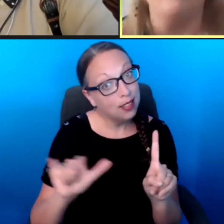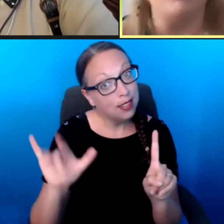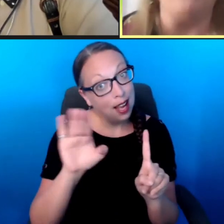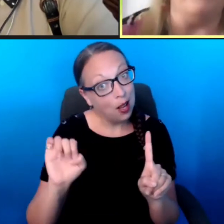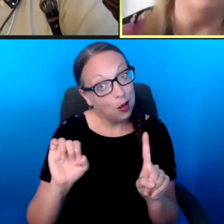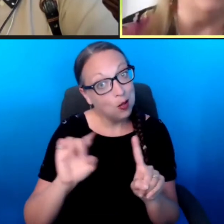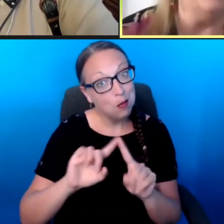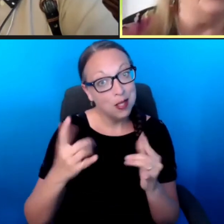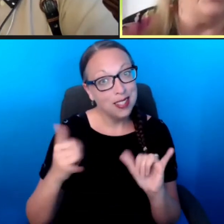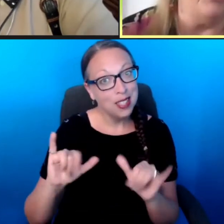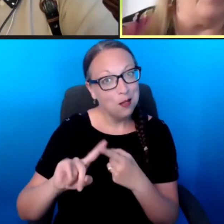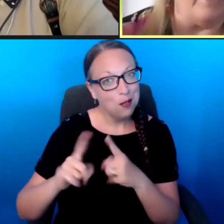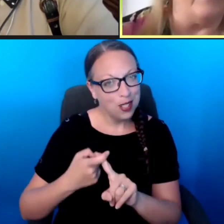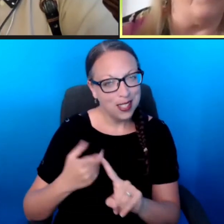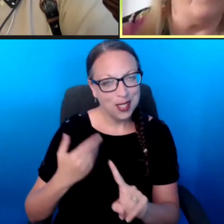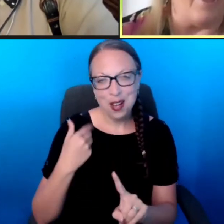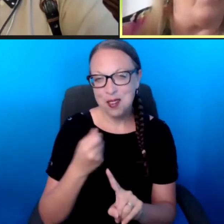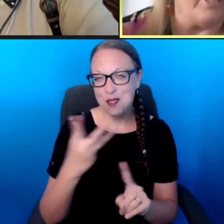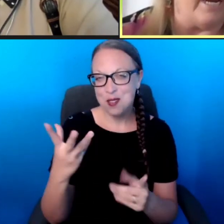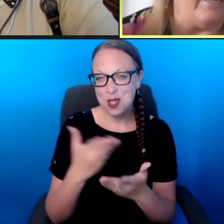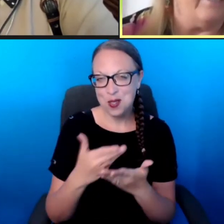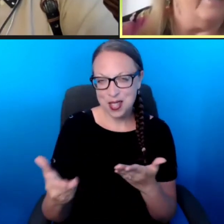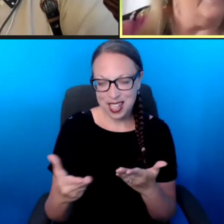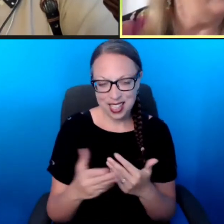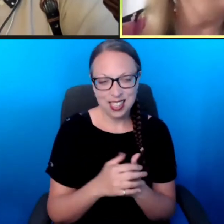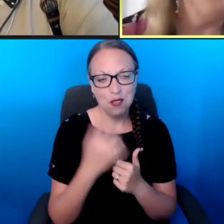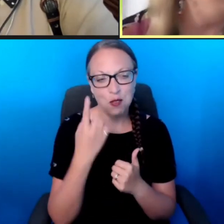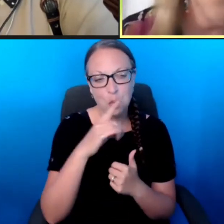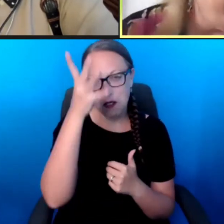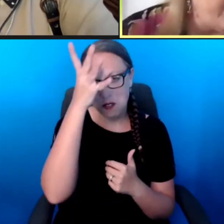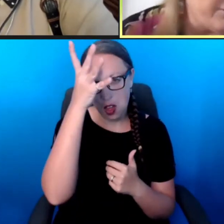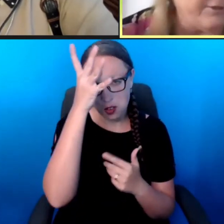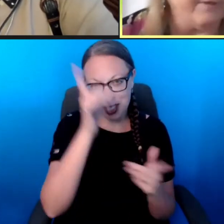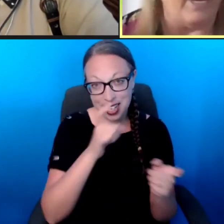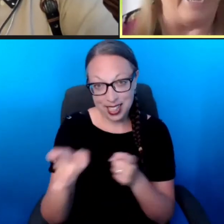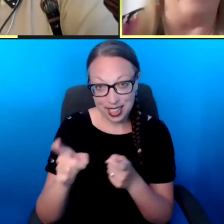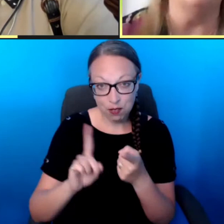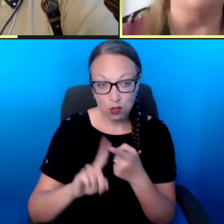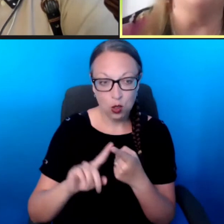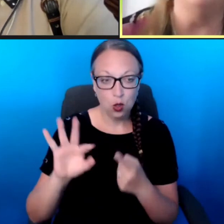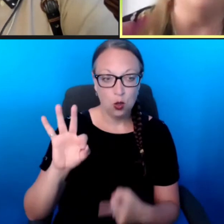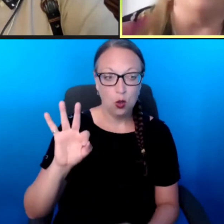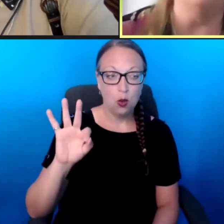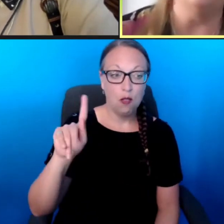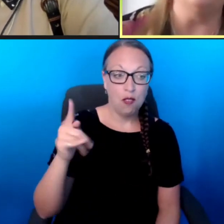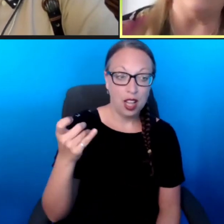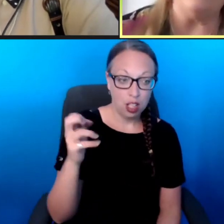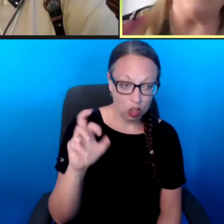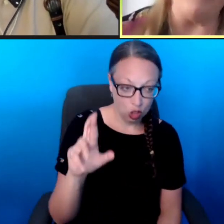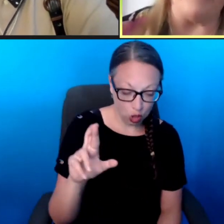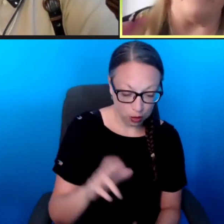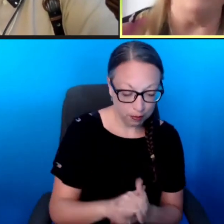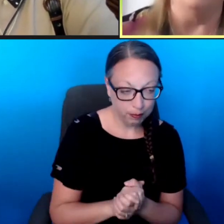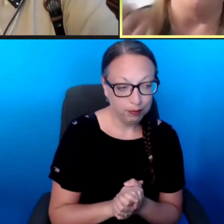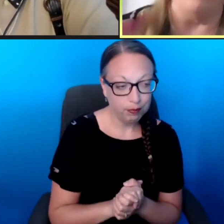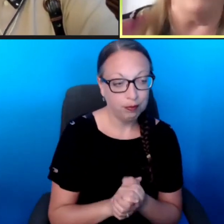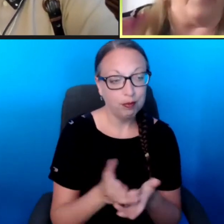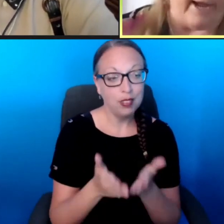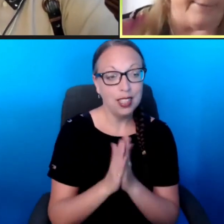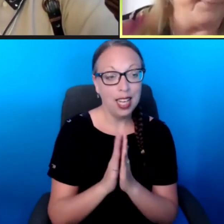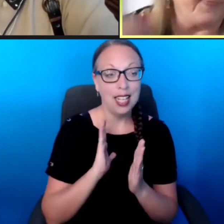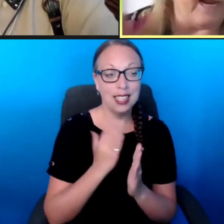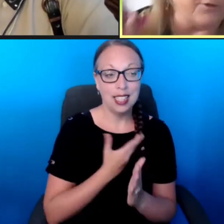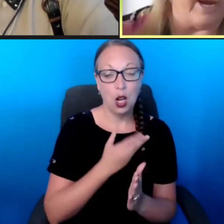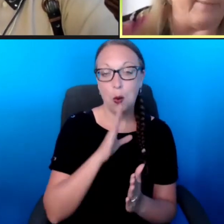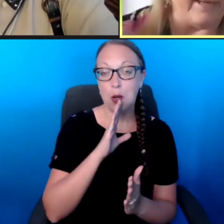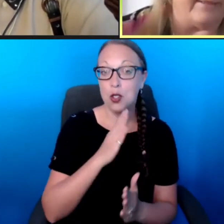And I have a couple of things just to share as a Father's Day gift to Fletcher. I asked our daughters to say something about their